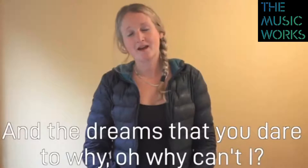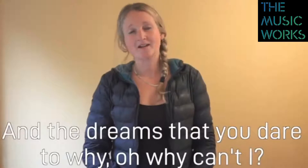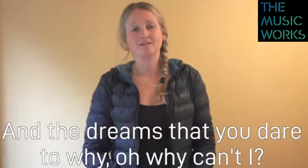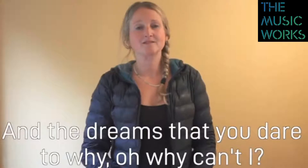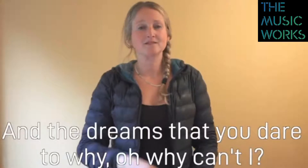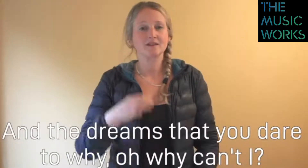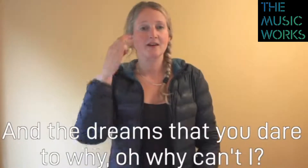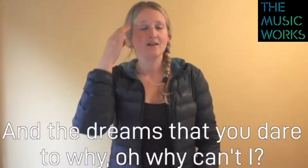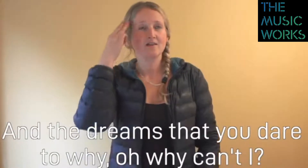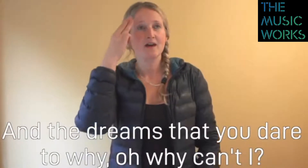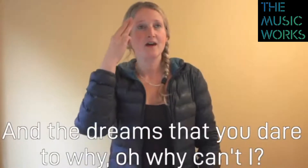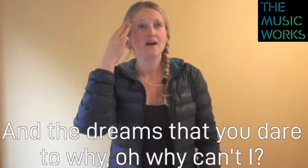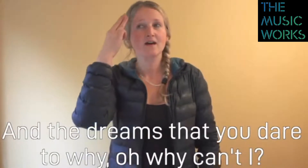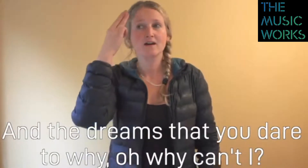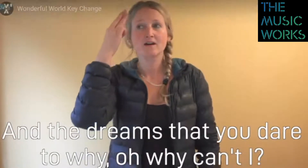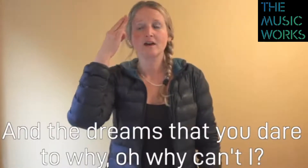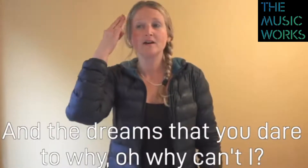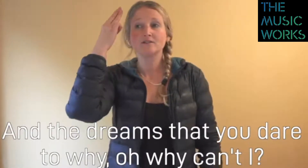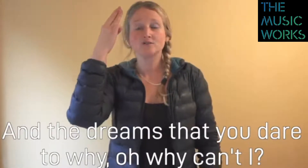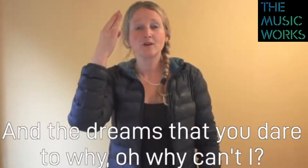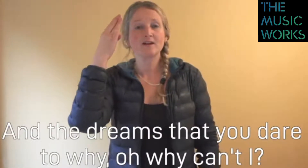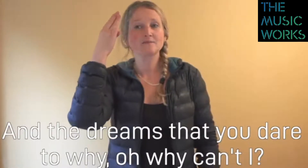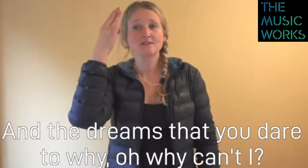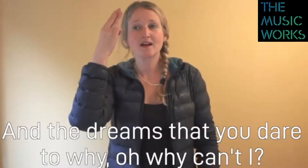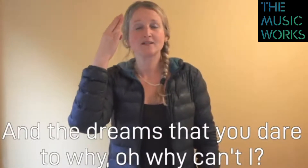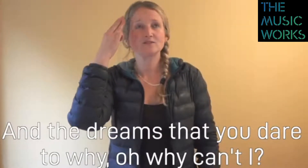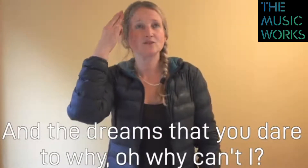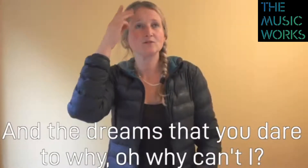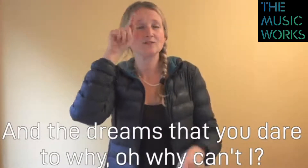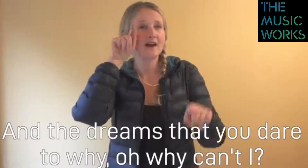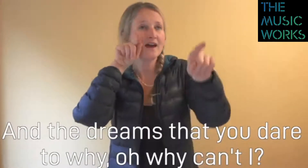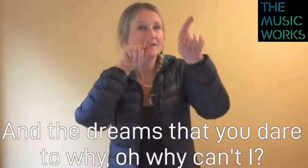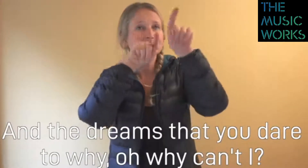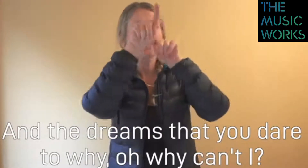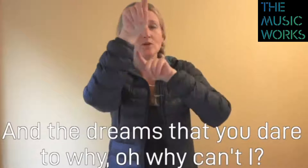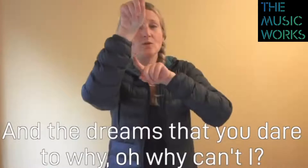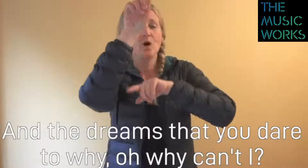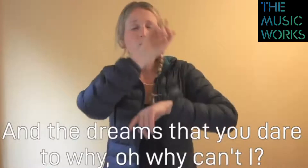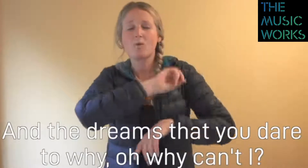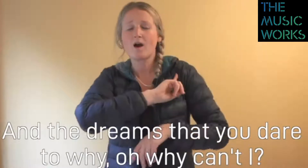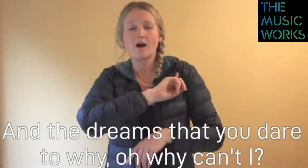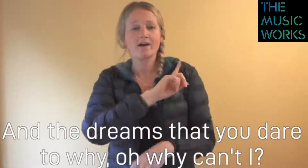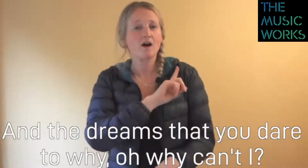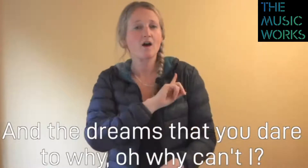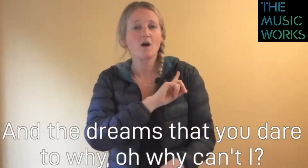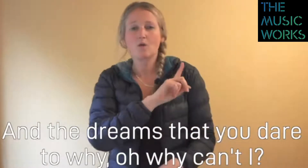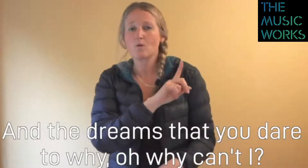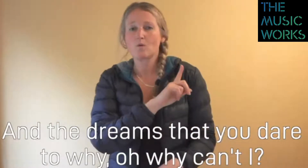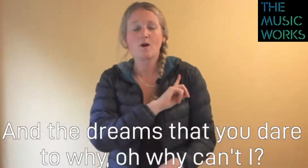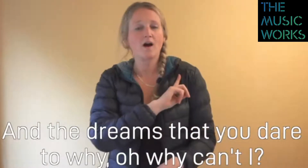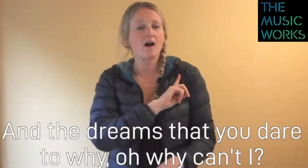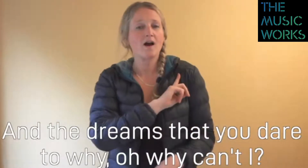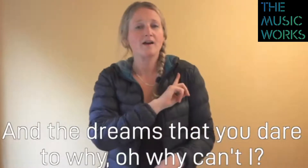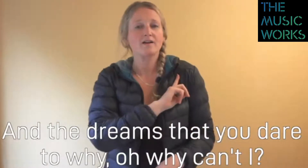And the dreams that you dare to, oh, why